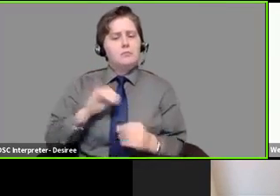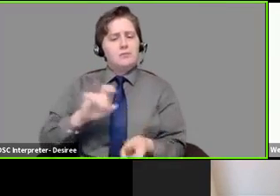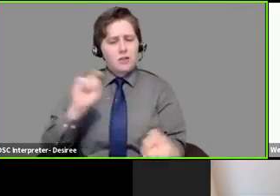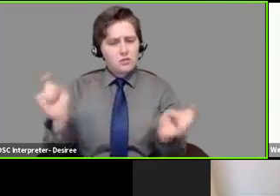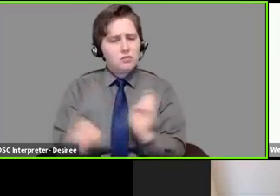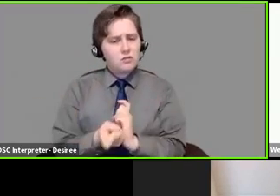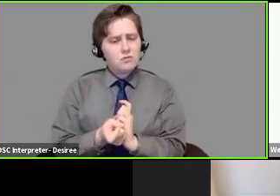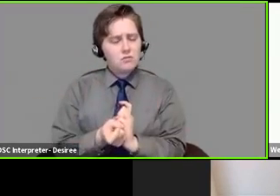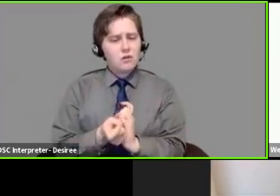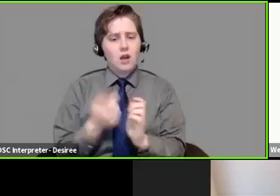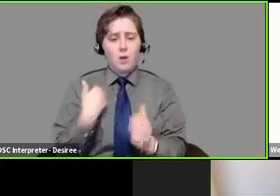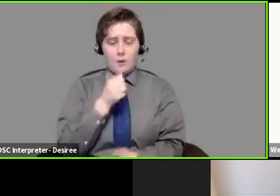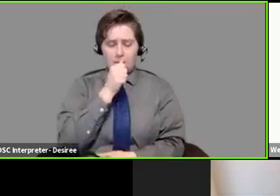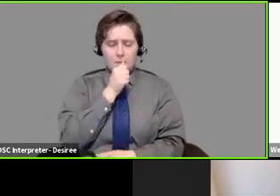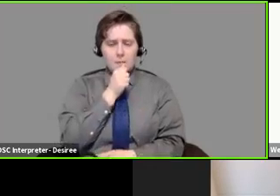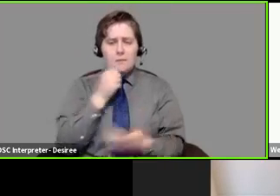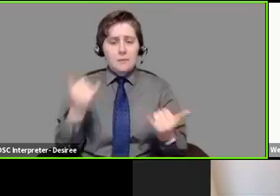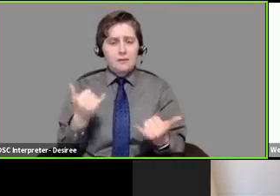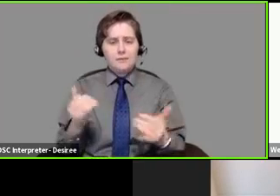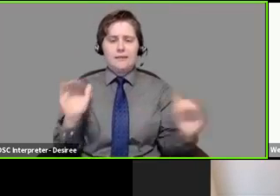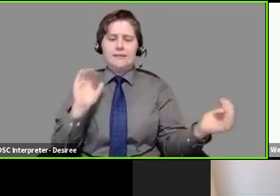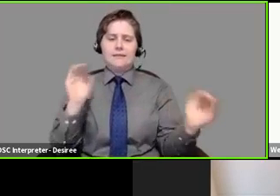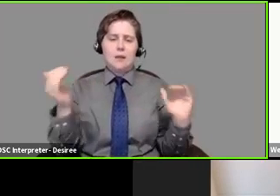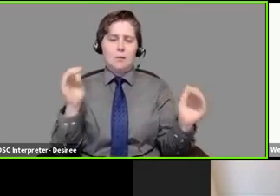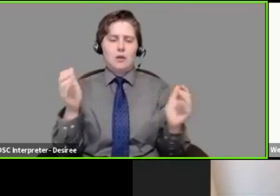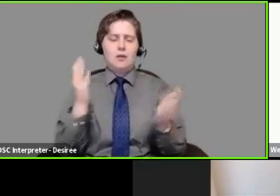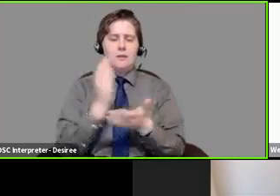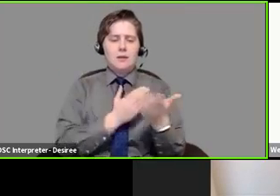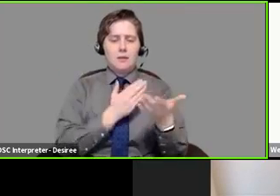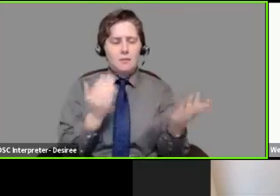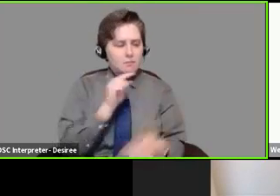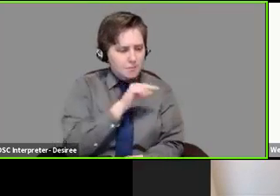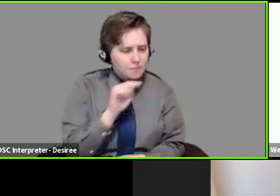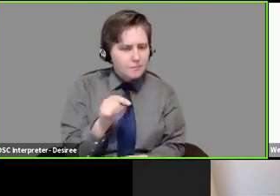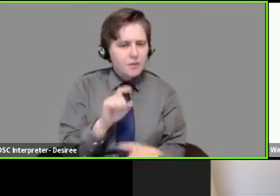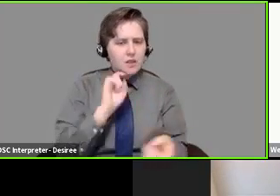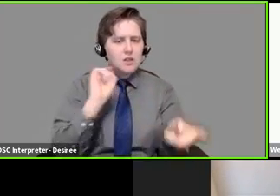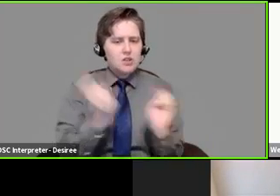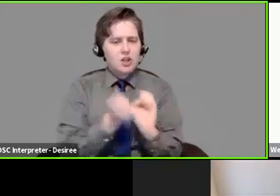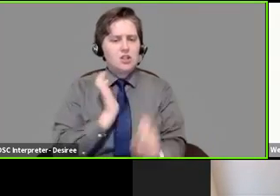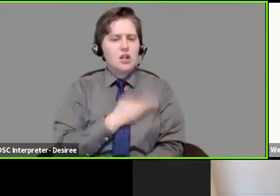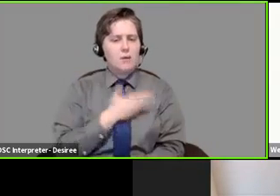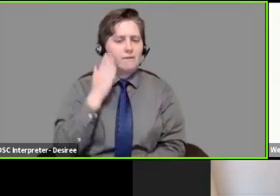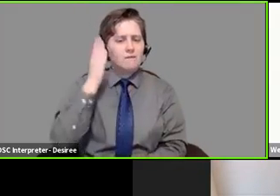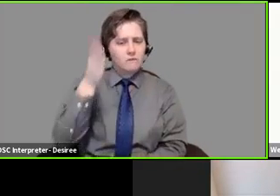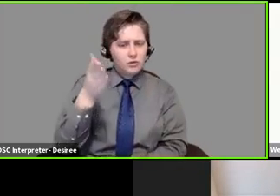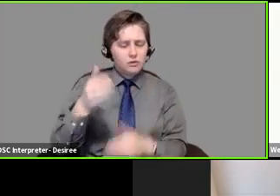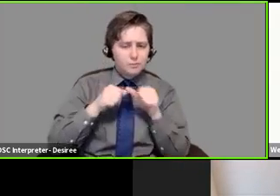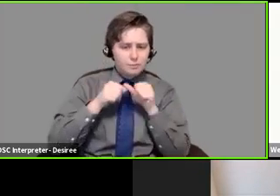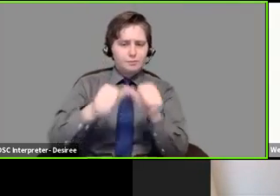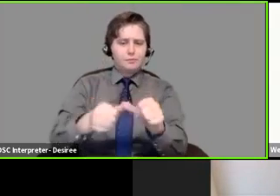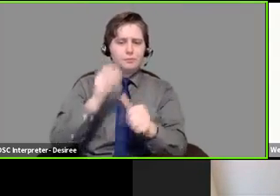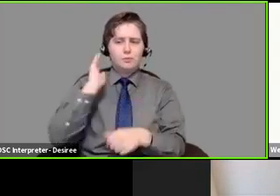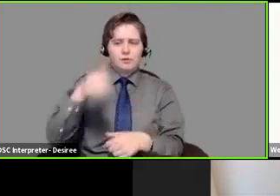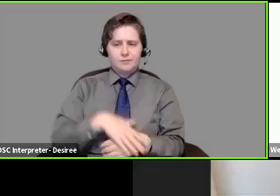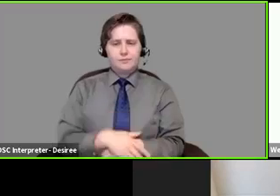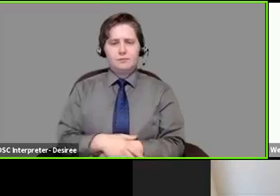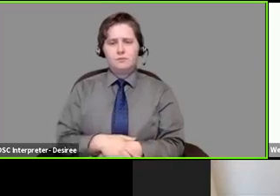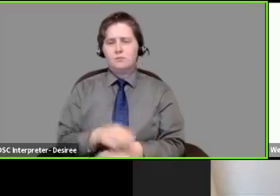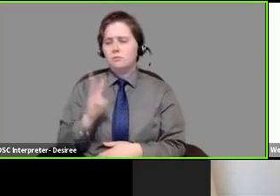dealing with here with the coronavirus is very similar to some things that will change our future permanently.